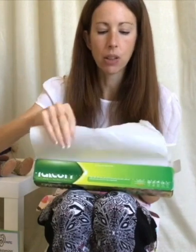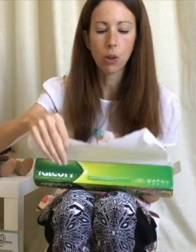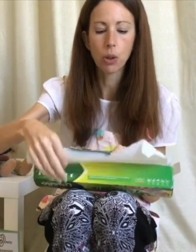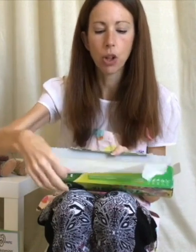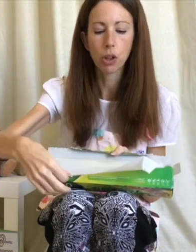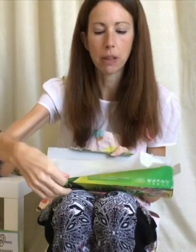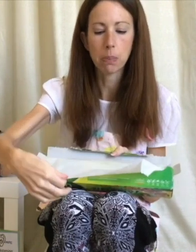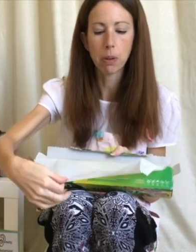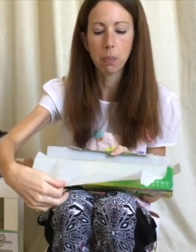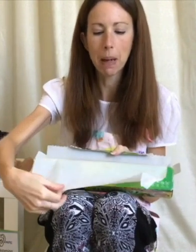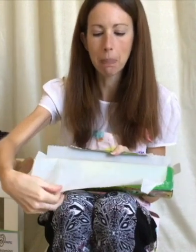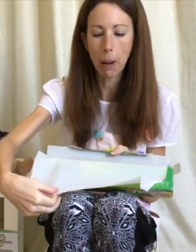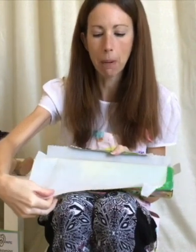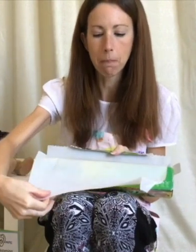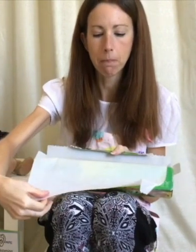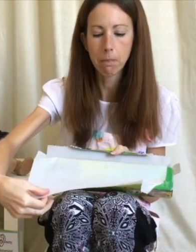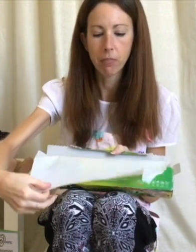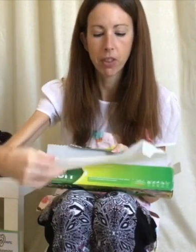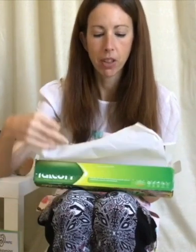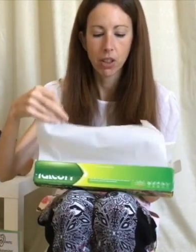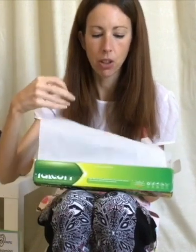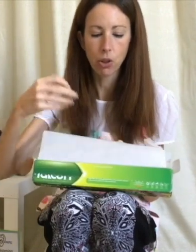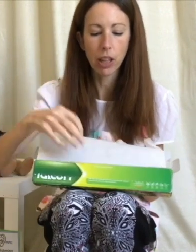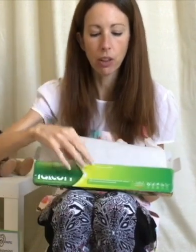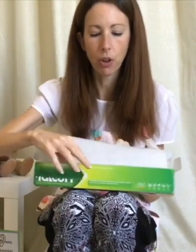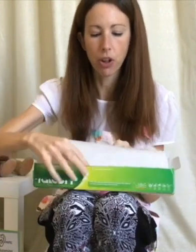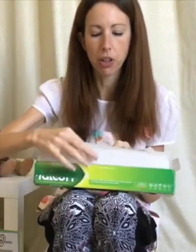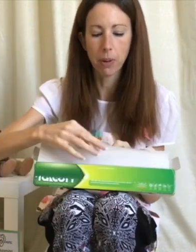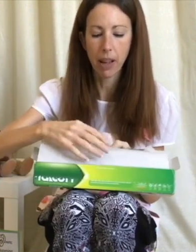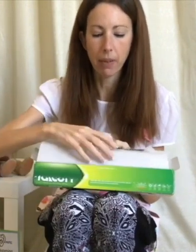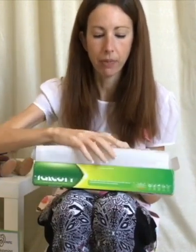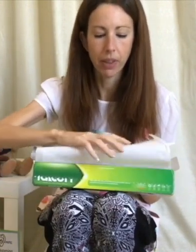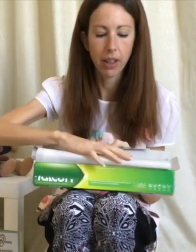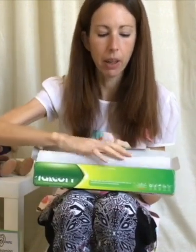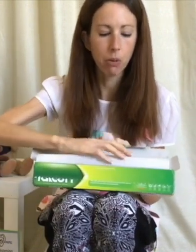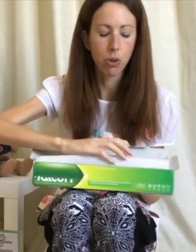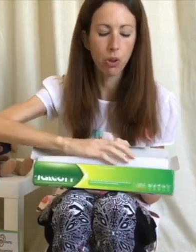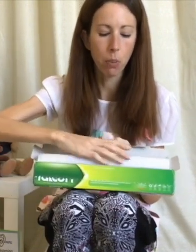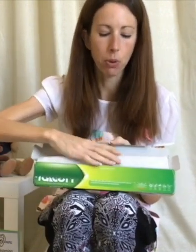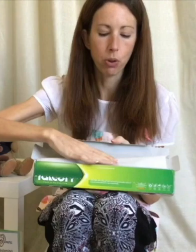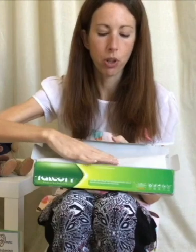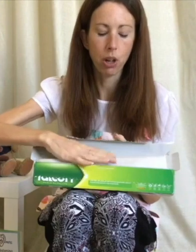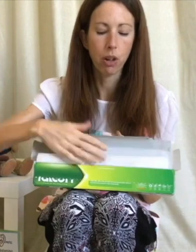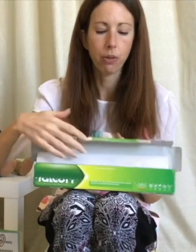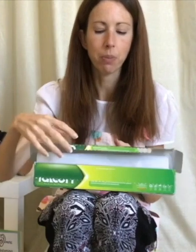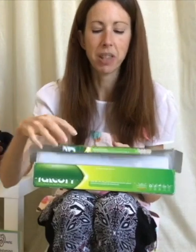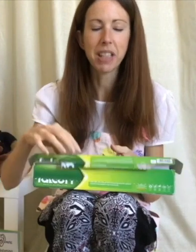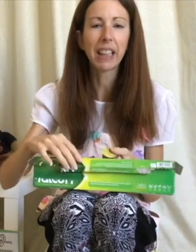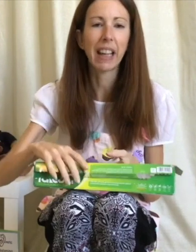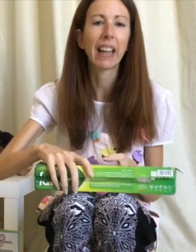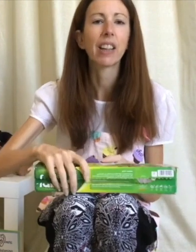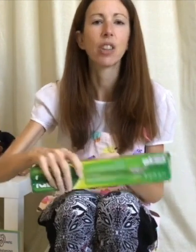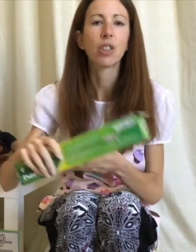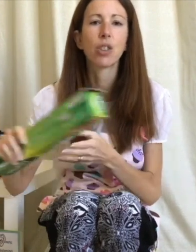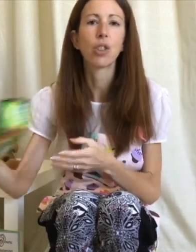called greaseproof paper. So check you've got some of that. That will stop your granola from sticking to the